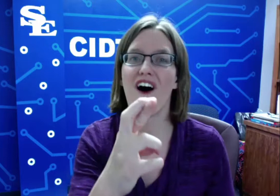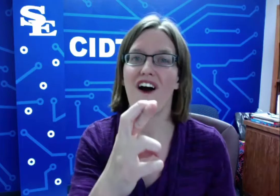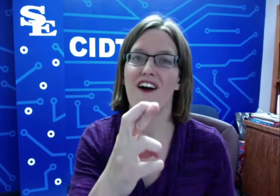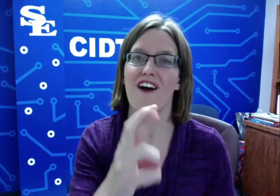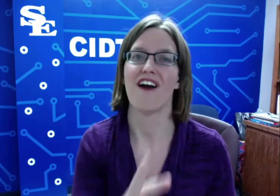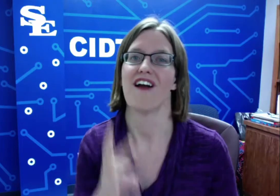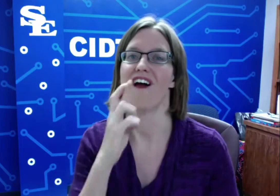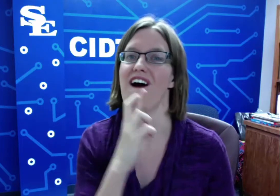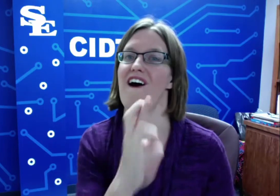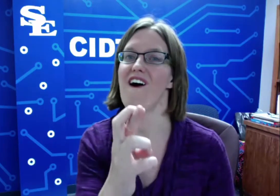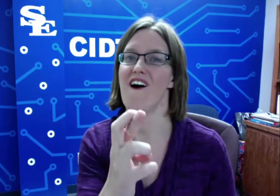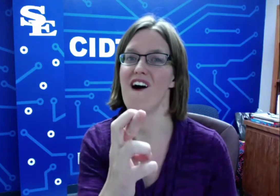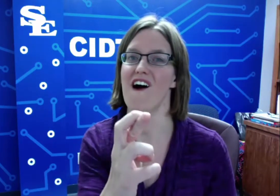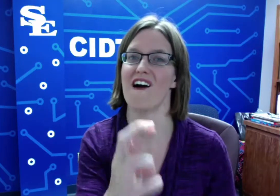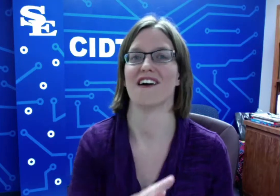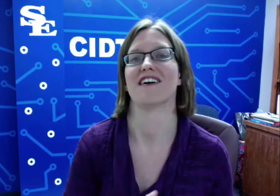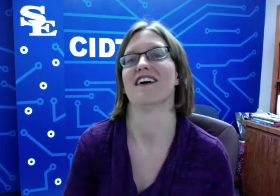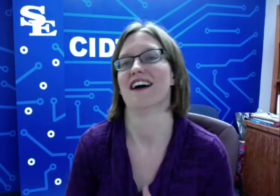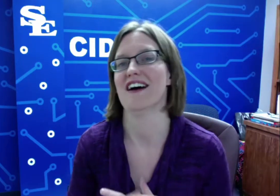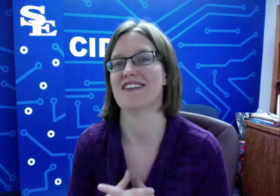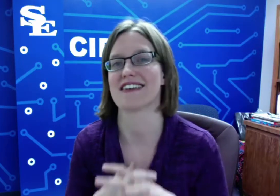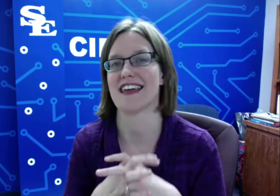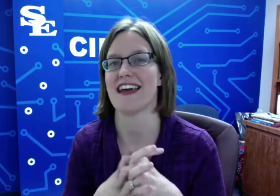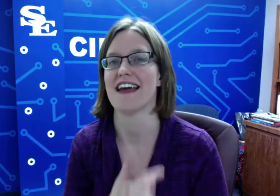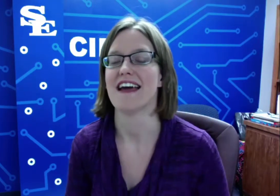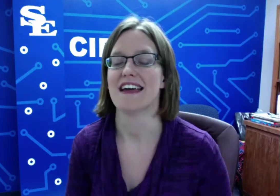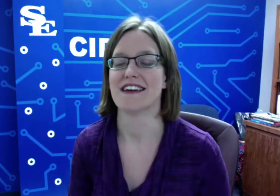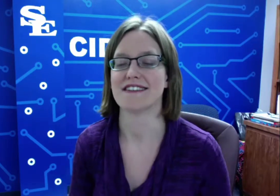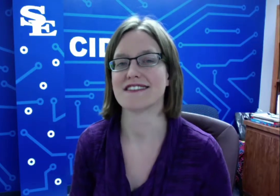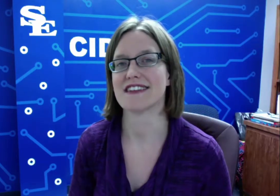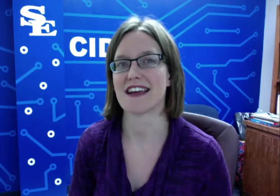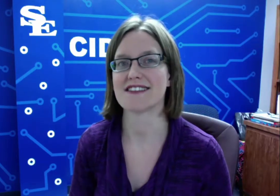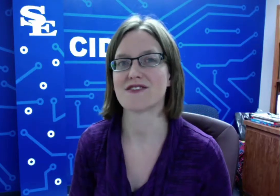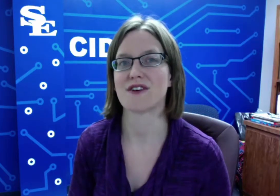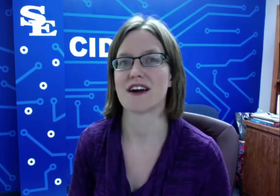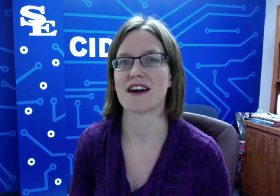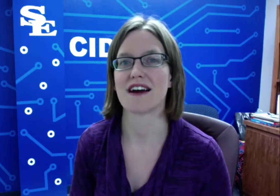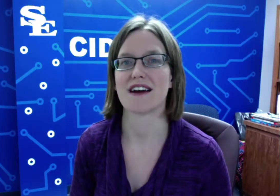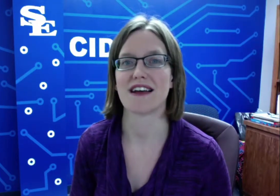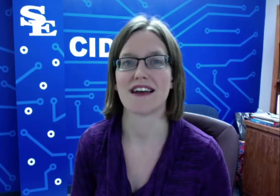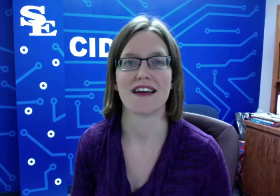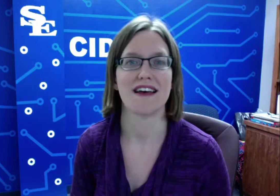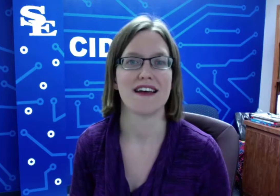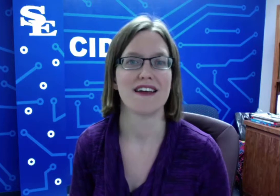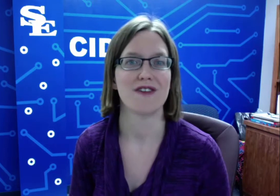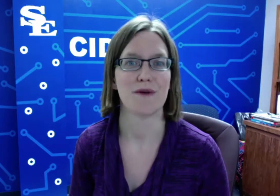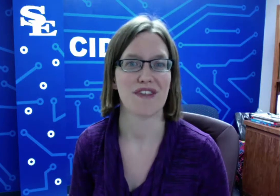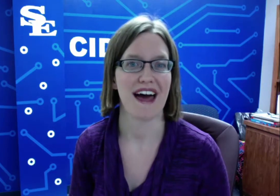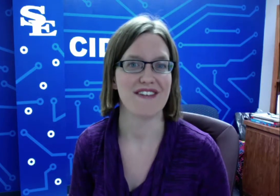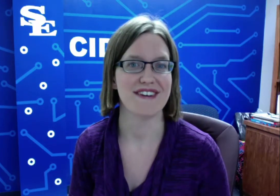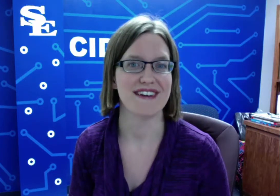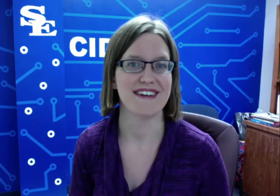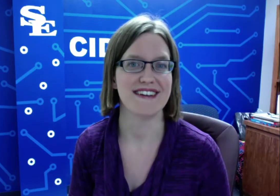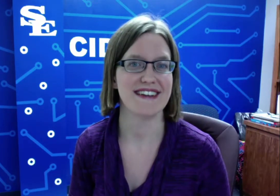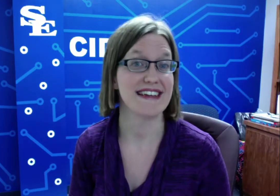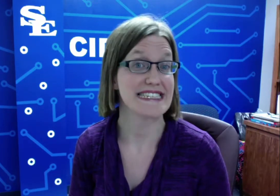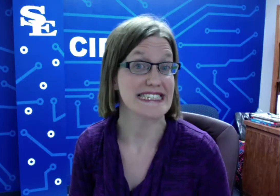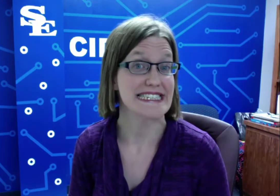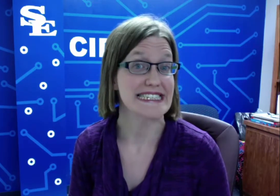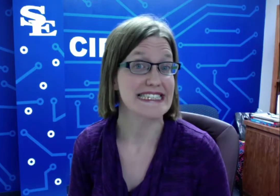R. R. Okay, here's the next word. You remember that one?